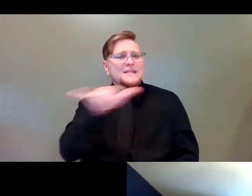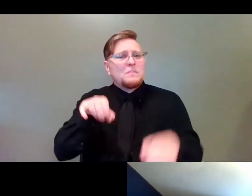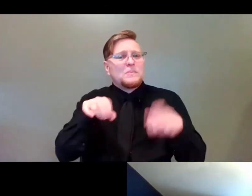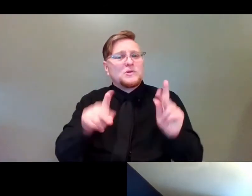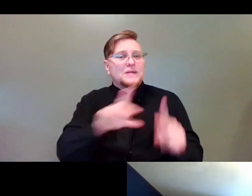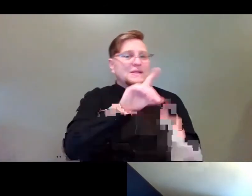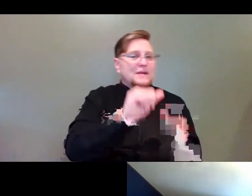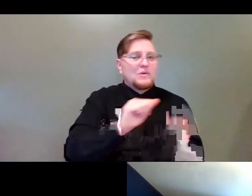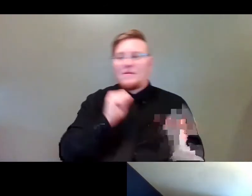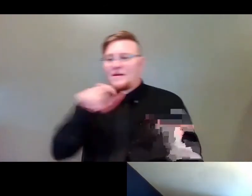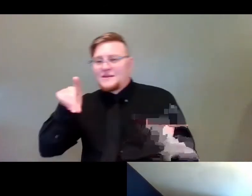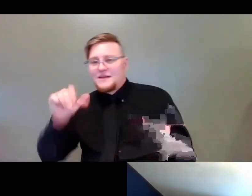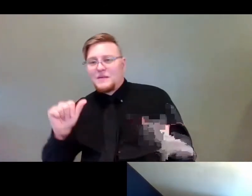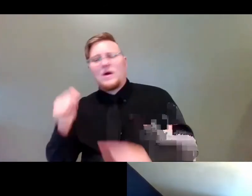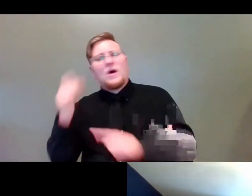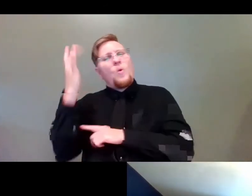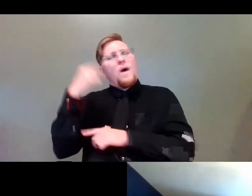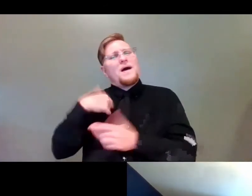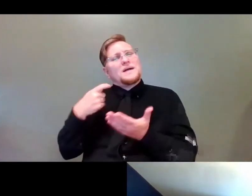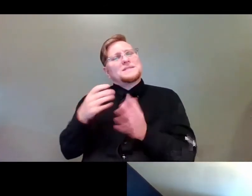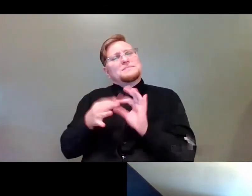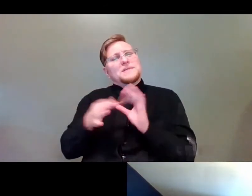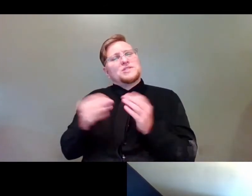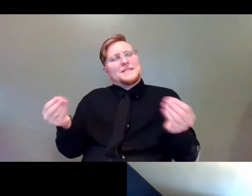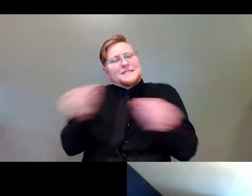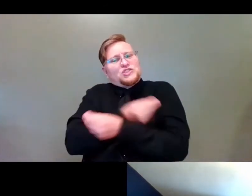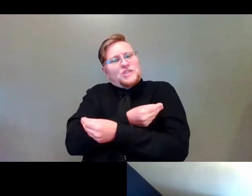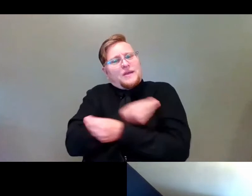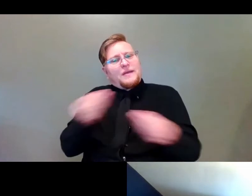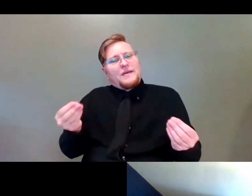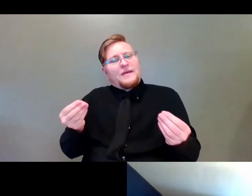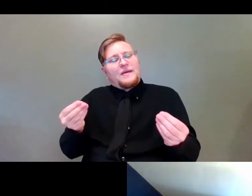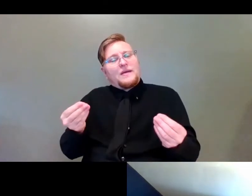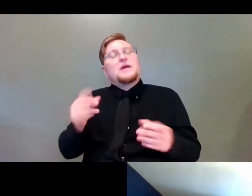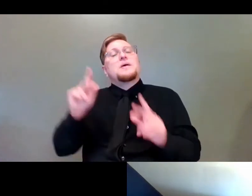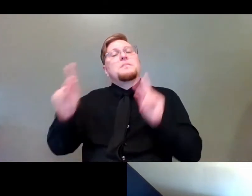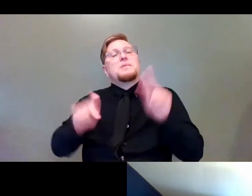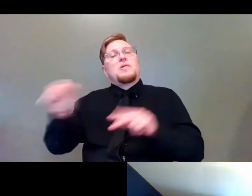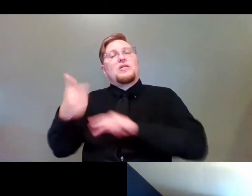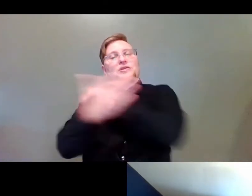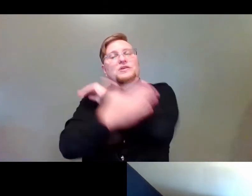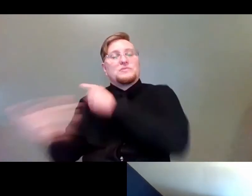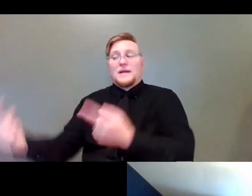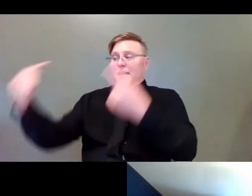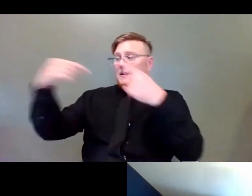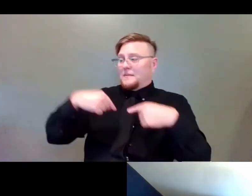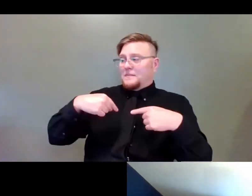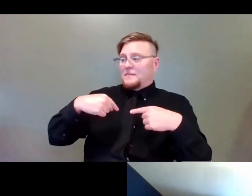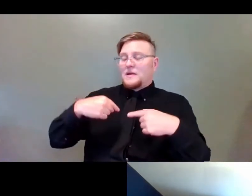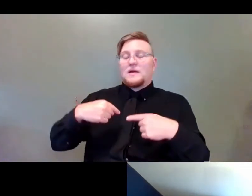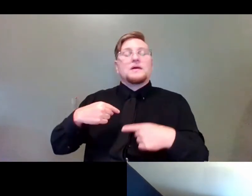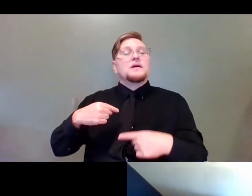reason why I'm talking about exchange is when people come here, they see the power of the ADA. And then when they go back sometimes to their